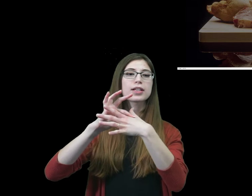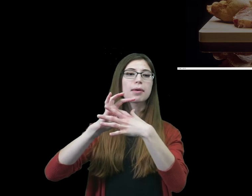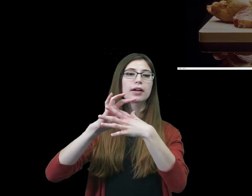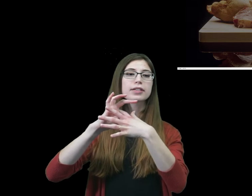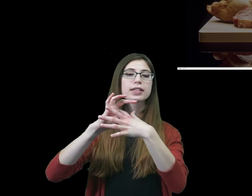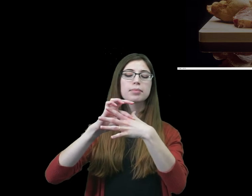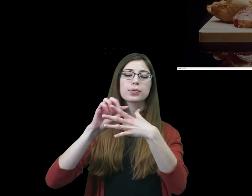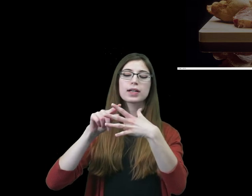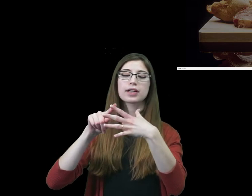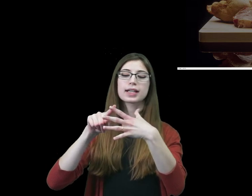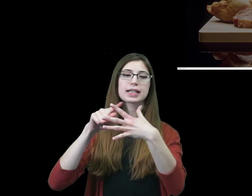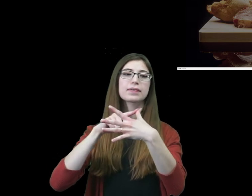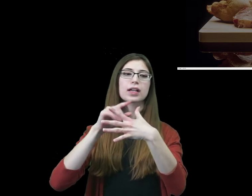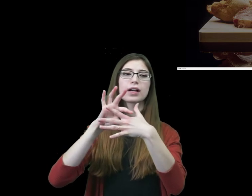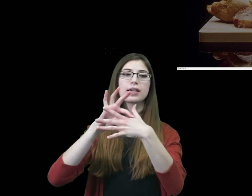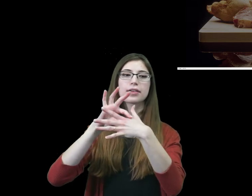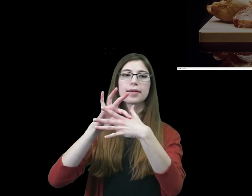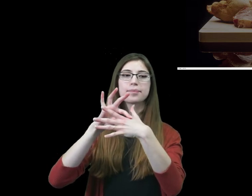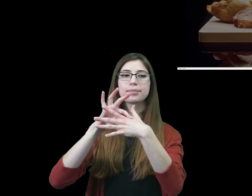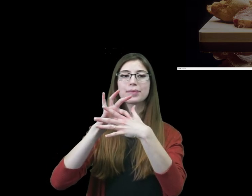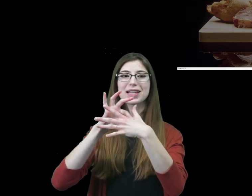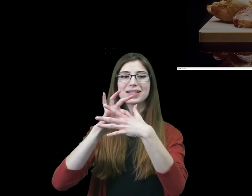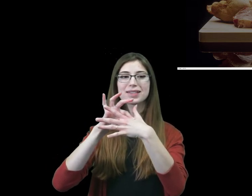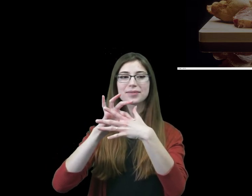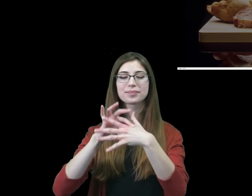part between your index finger and your thumb. Meat.